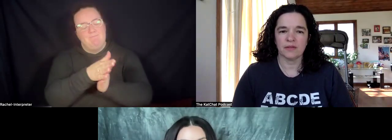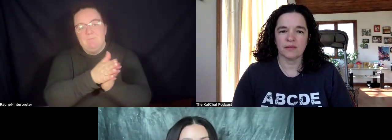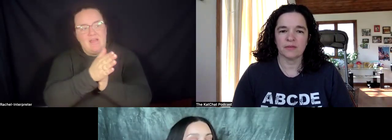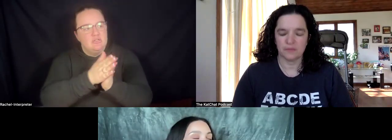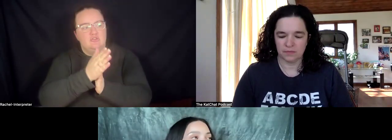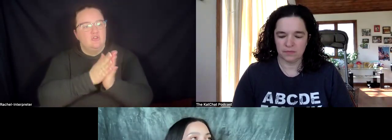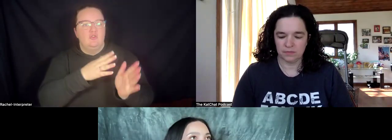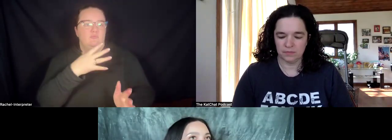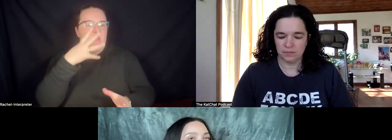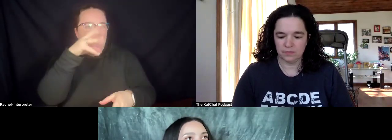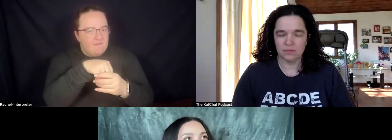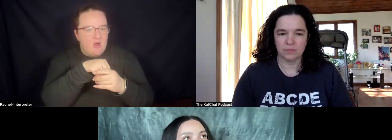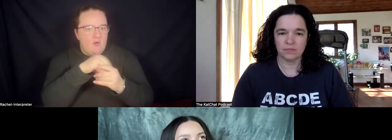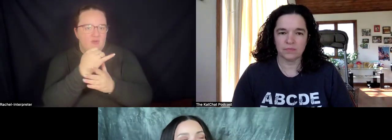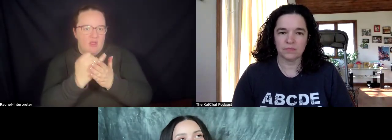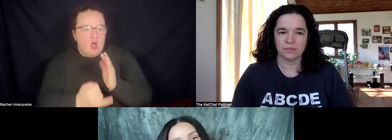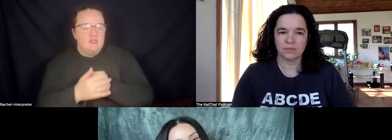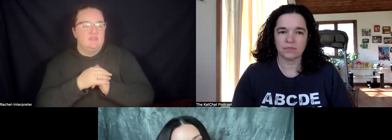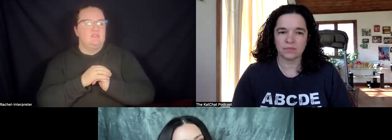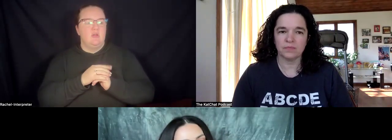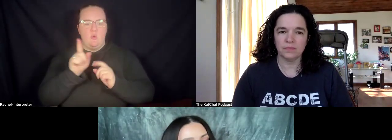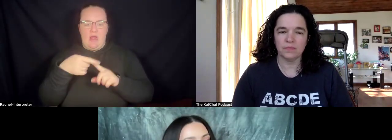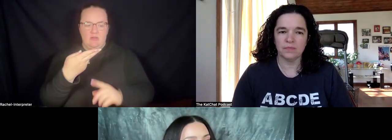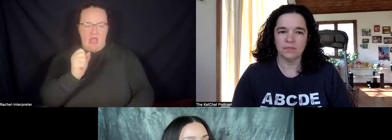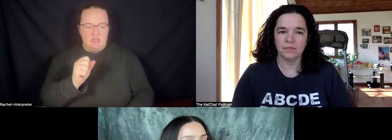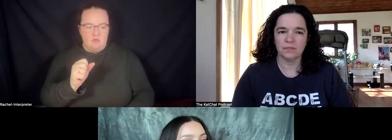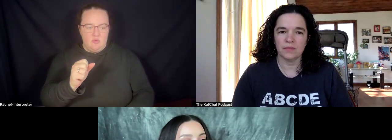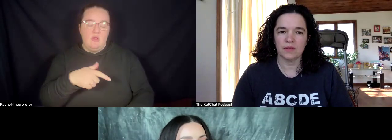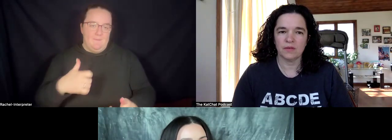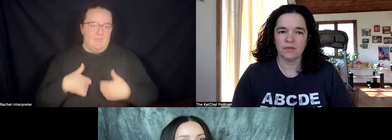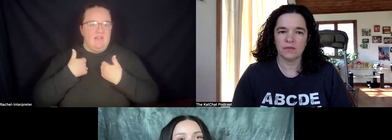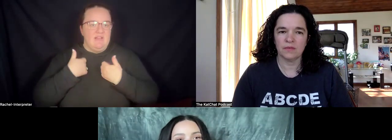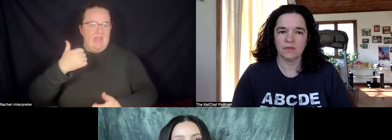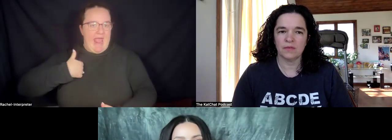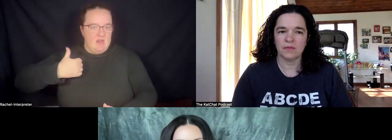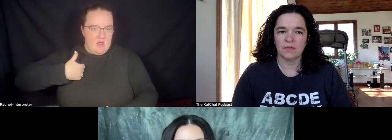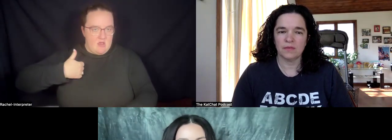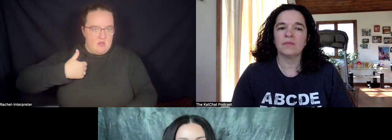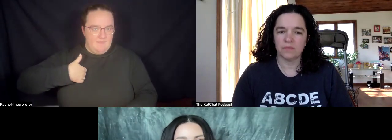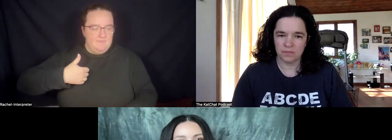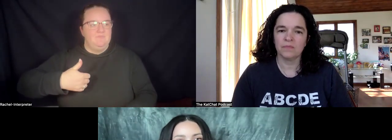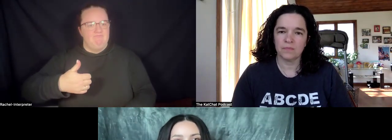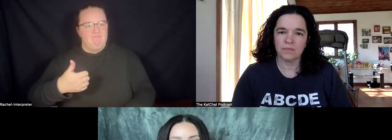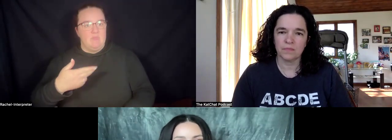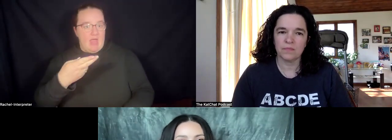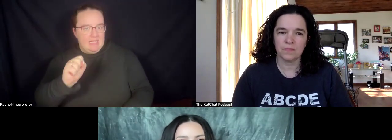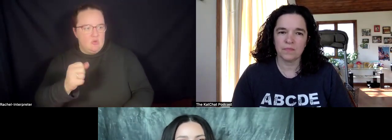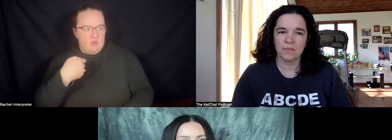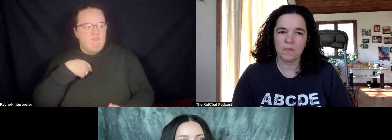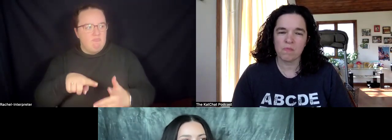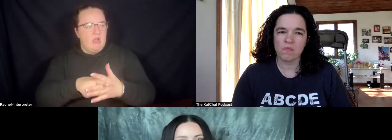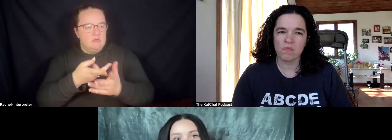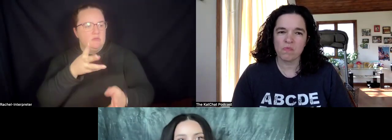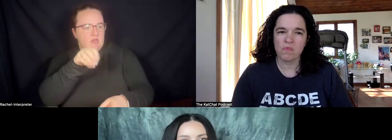the arts. And then when I got to high school and I was living in Canada by that point, I started to do musicals away